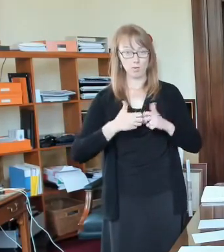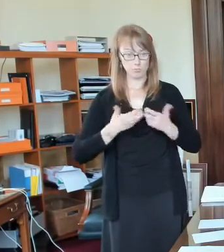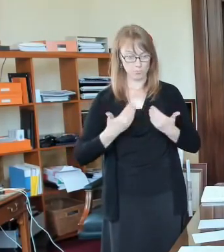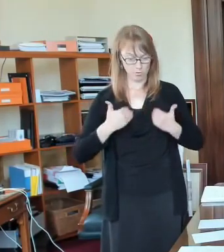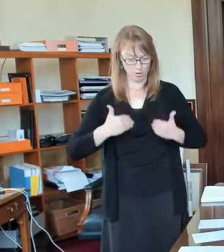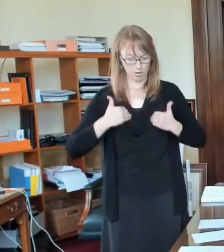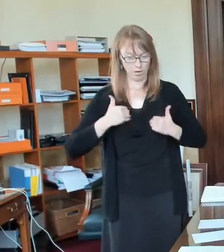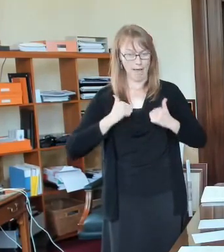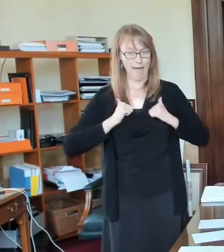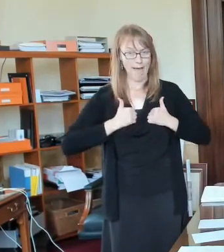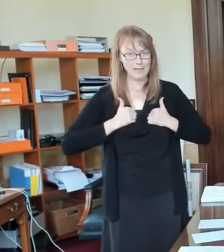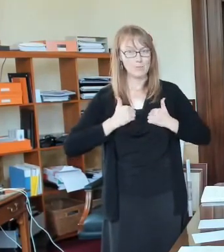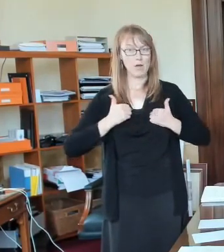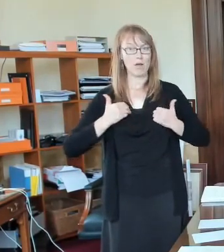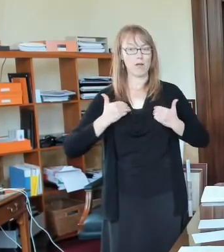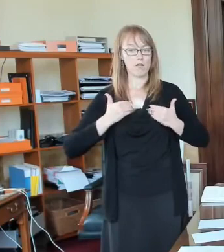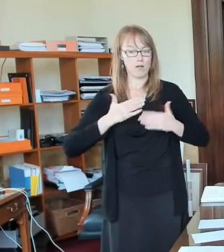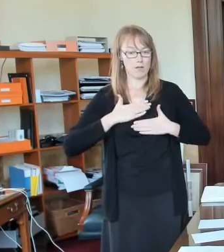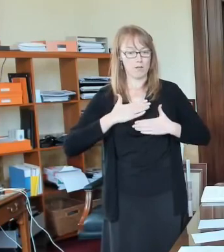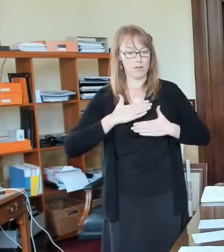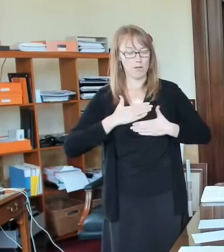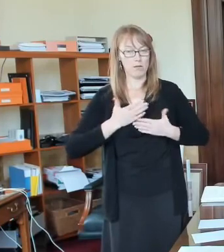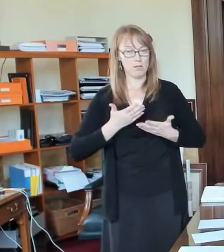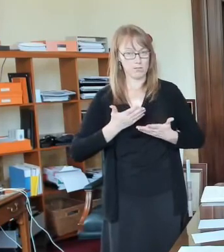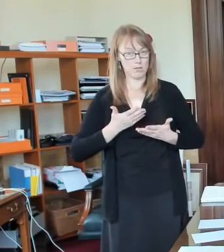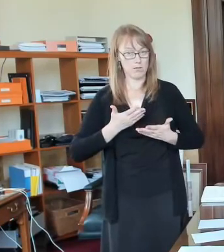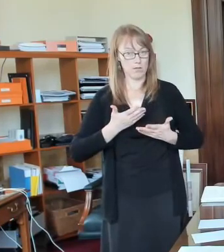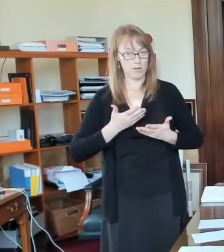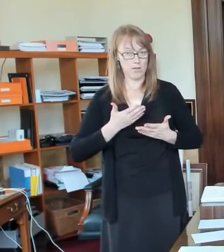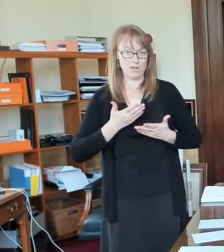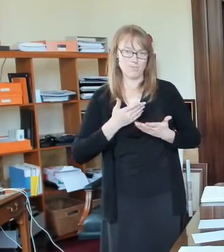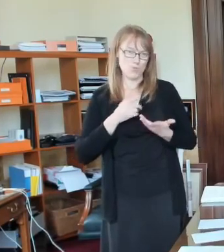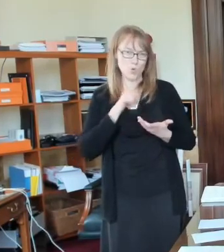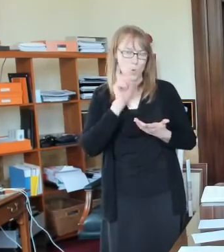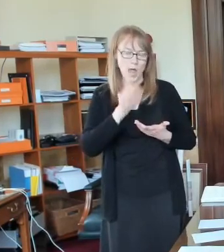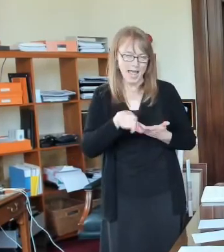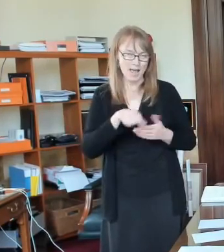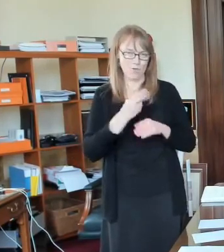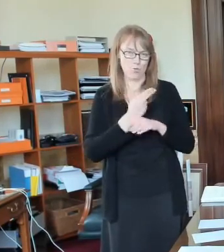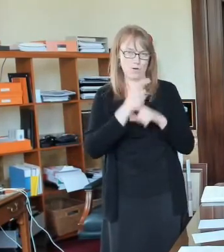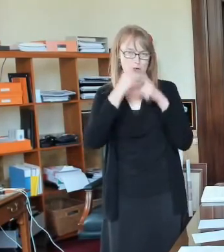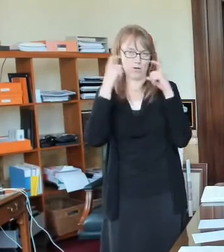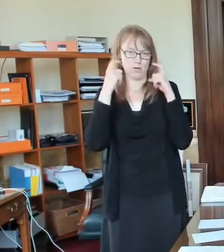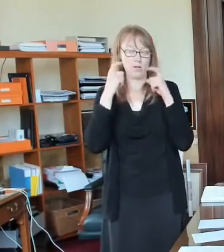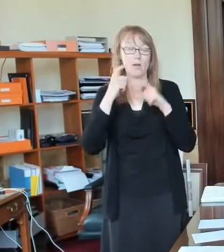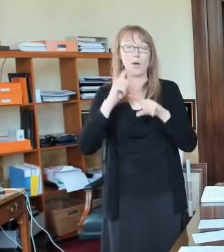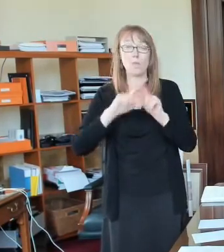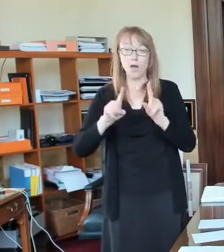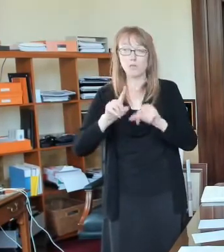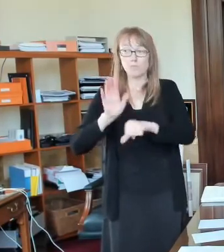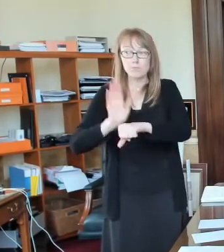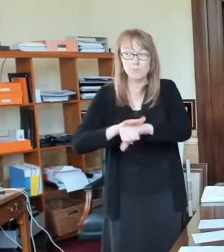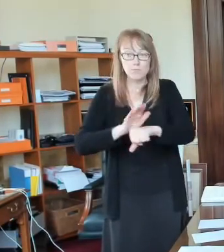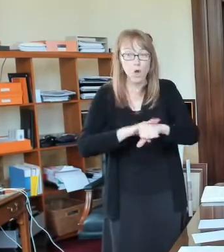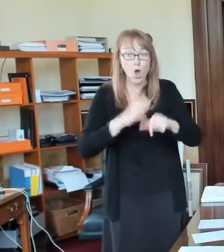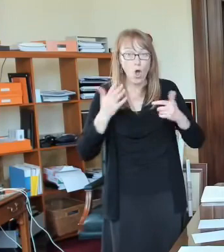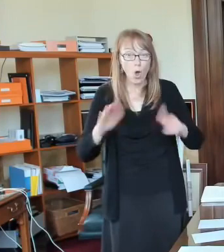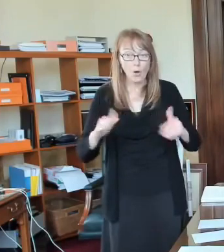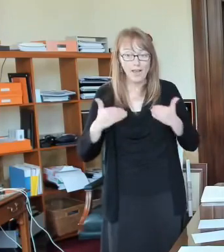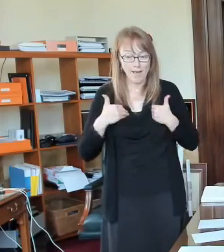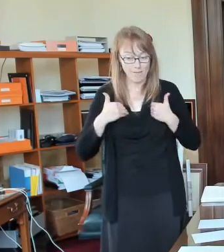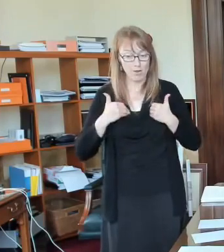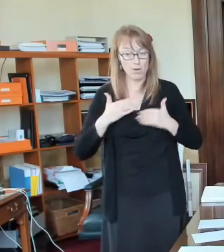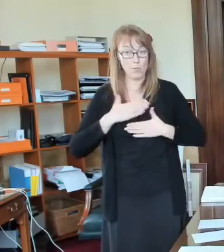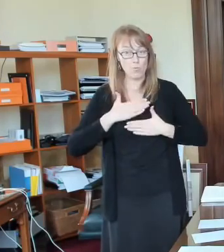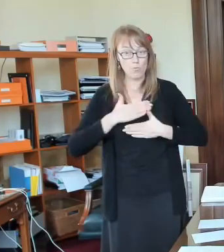that, which is that if you do have a respiratory condition already, you need to be extra careful if you're going to be out and about in